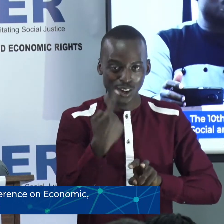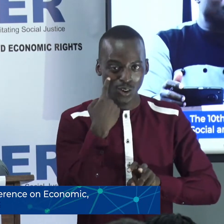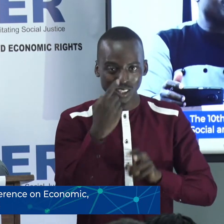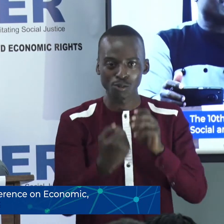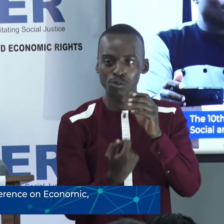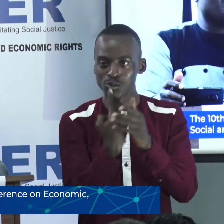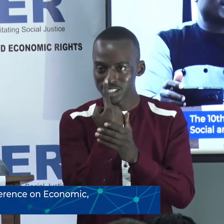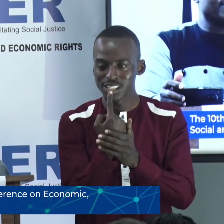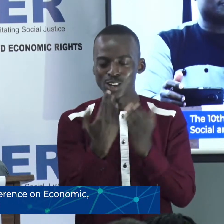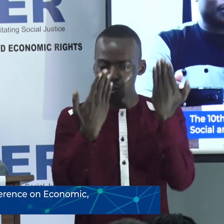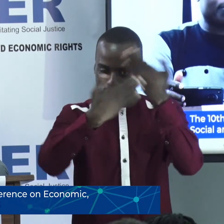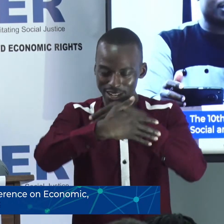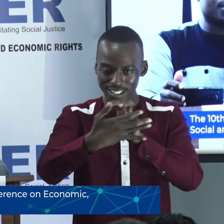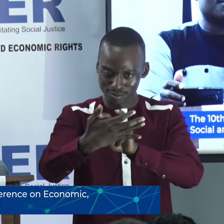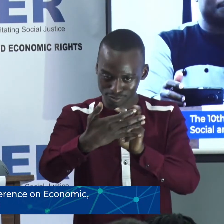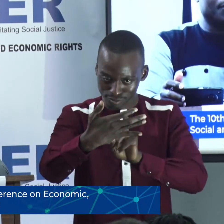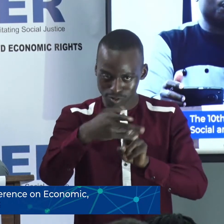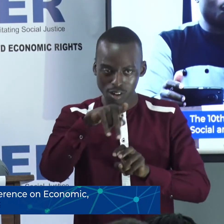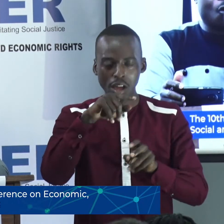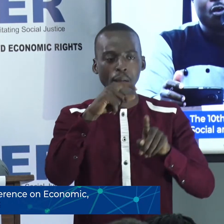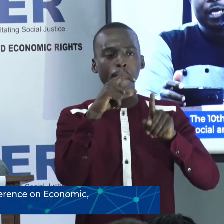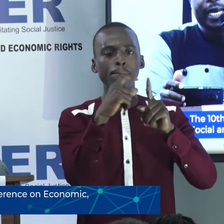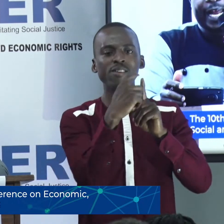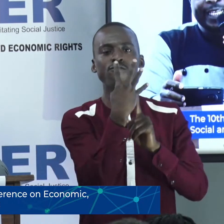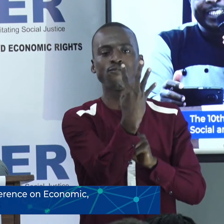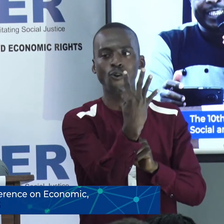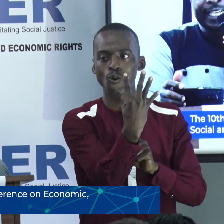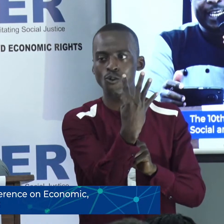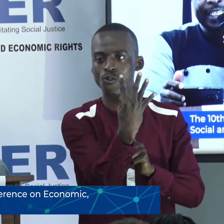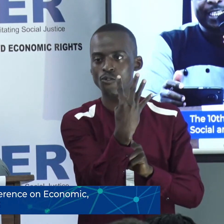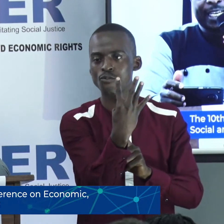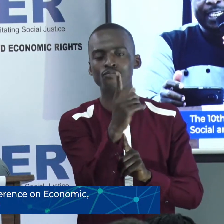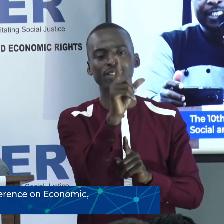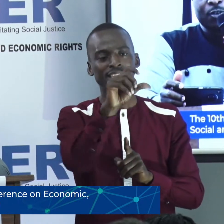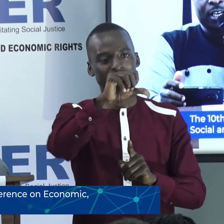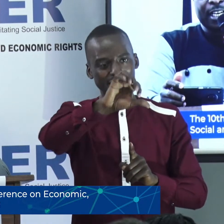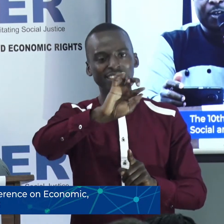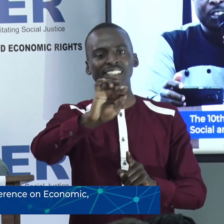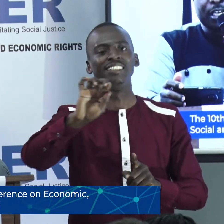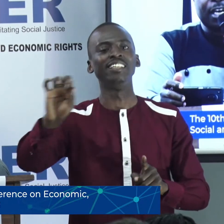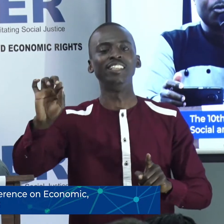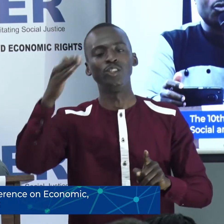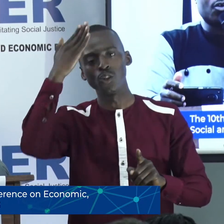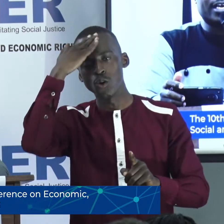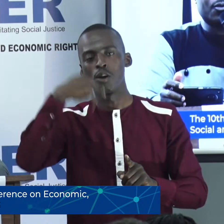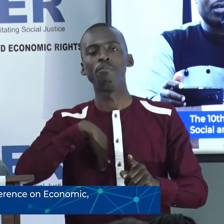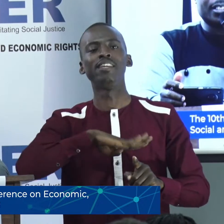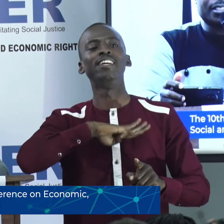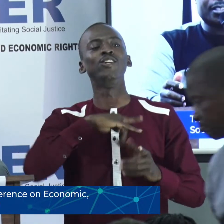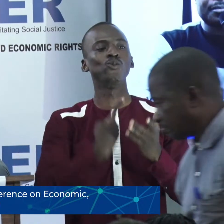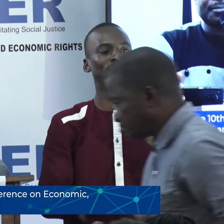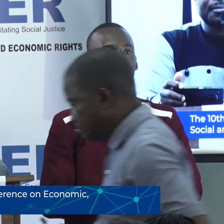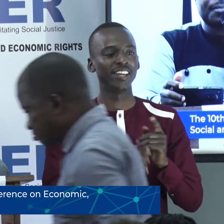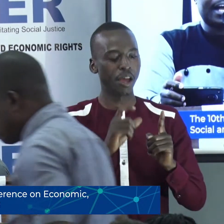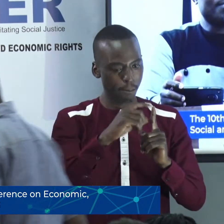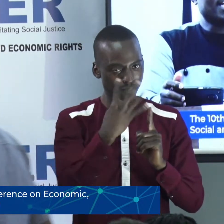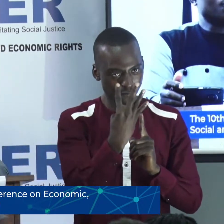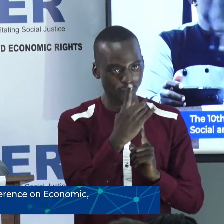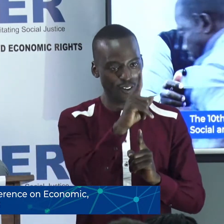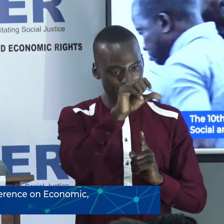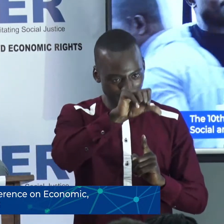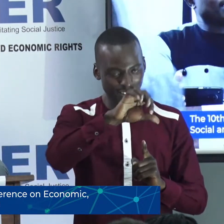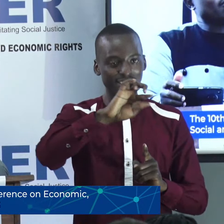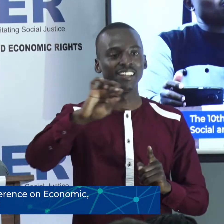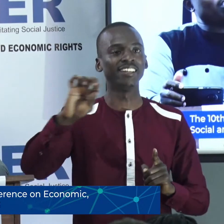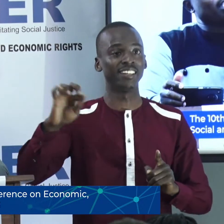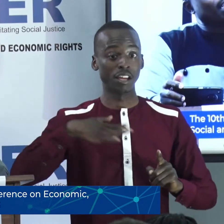that opportunity of night preps. P4, 1988. You can now tell how old I was. Glad to say